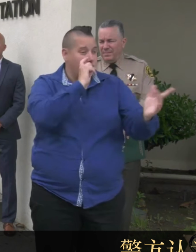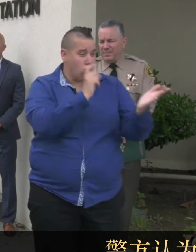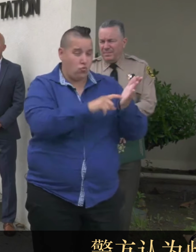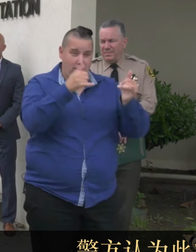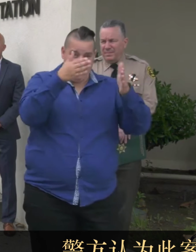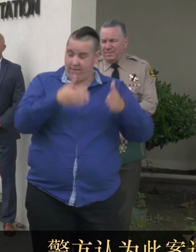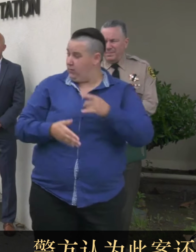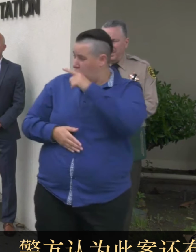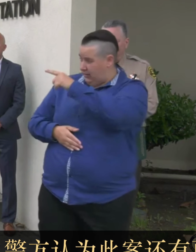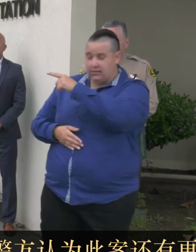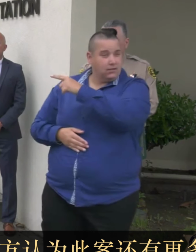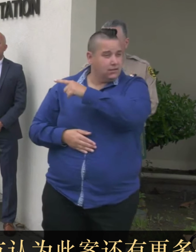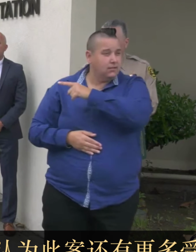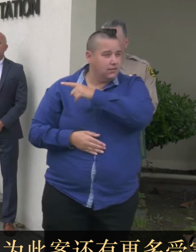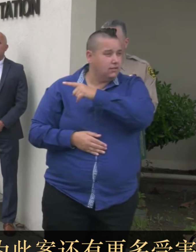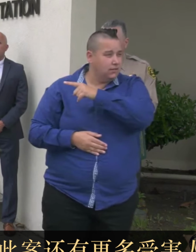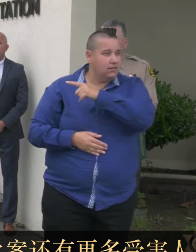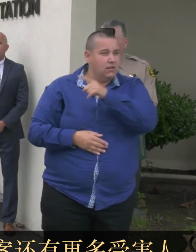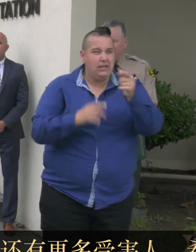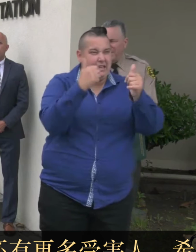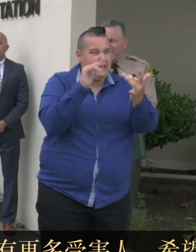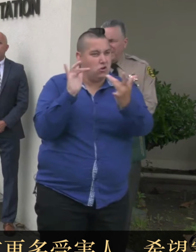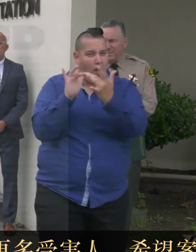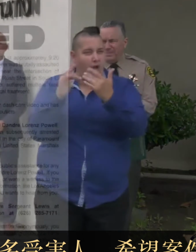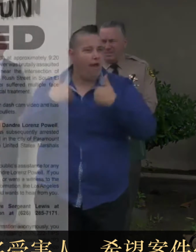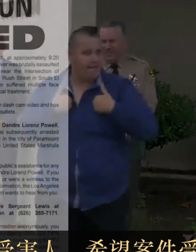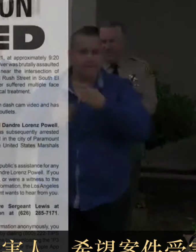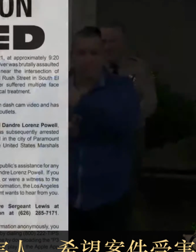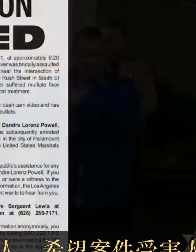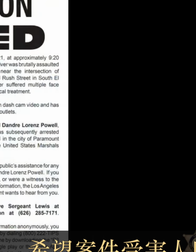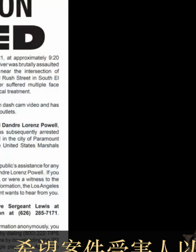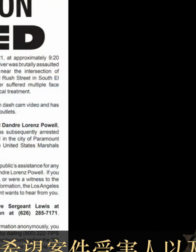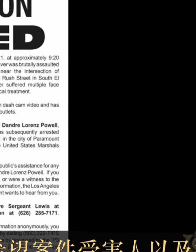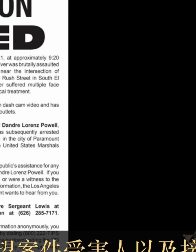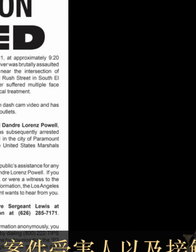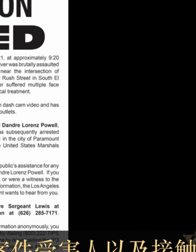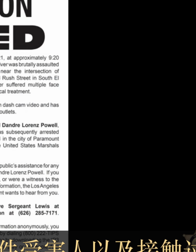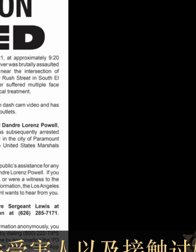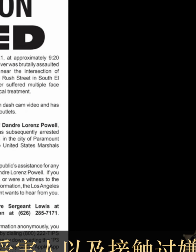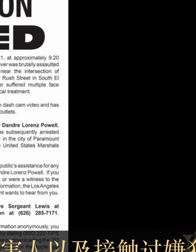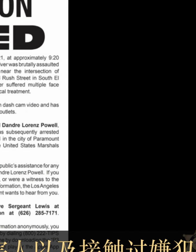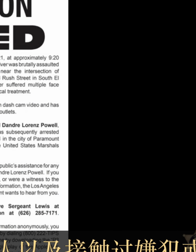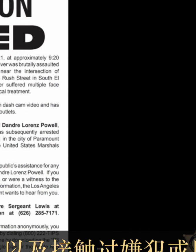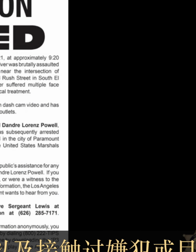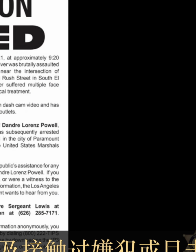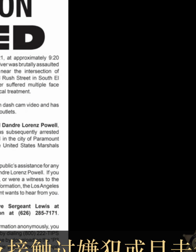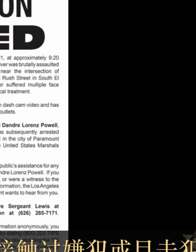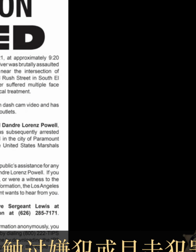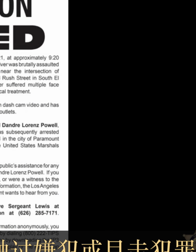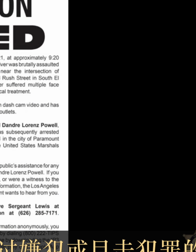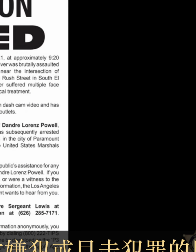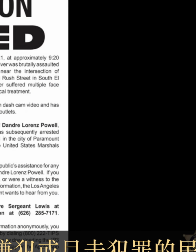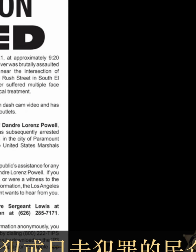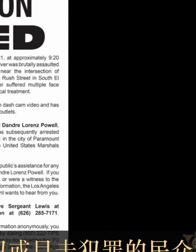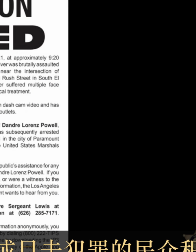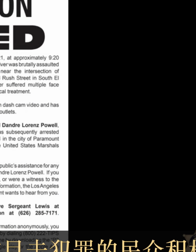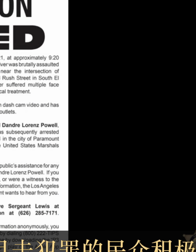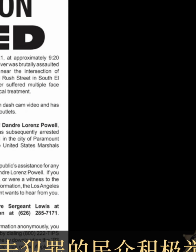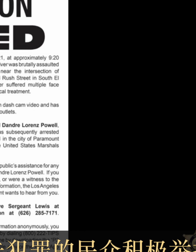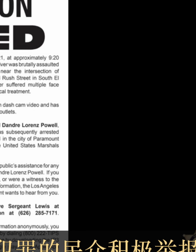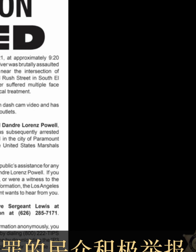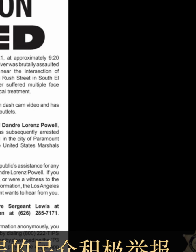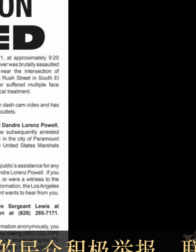recognize this individual, if you have been in contact with this individual and may be a victim of a crime at the hands of this